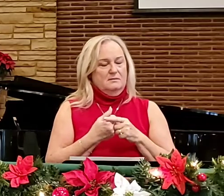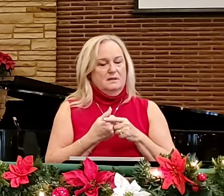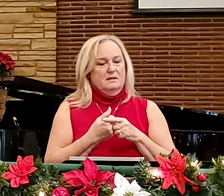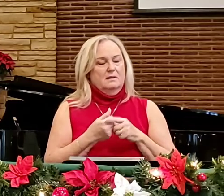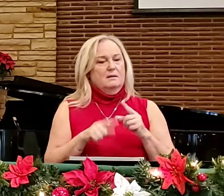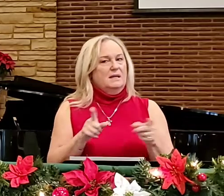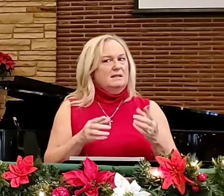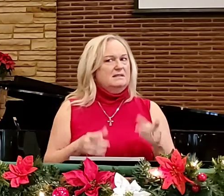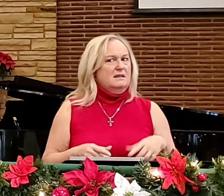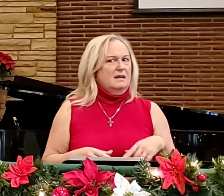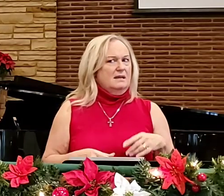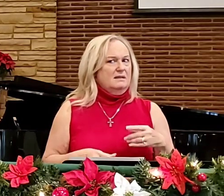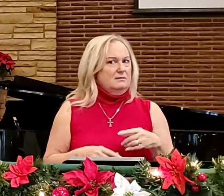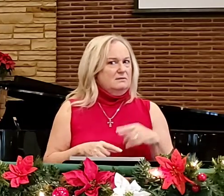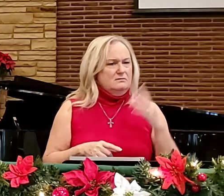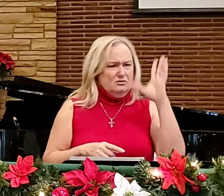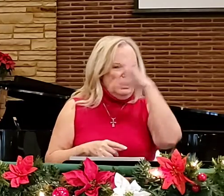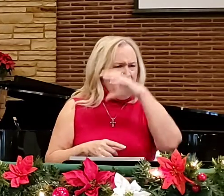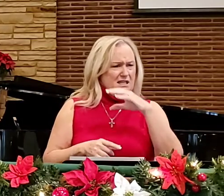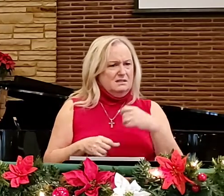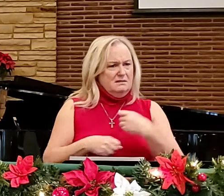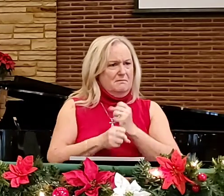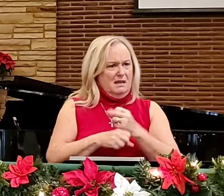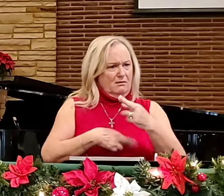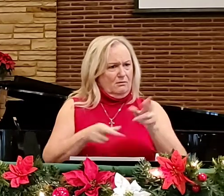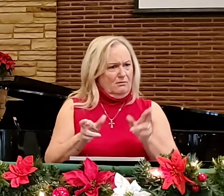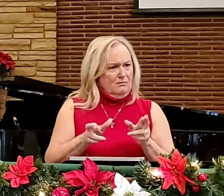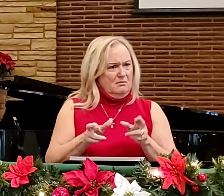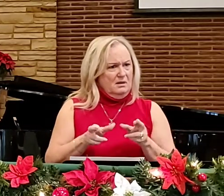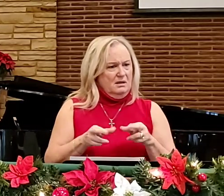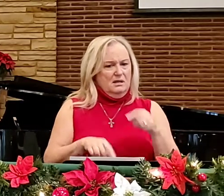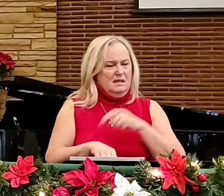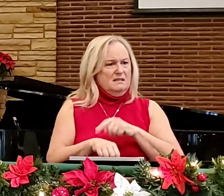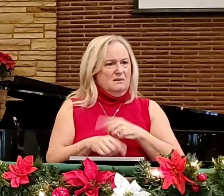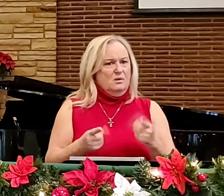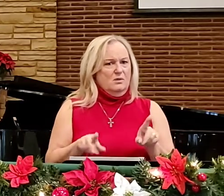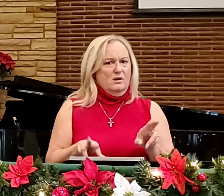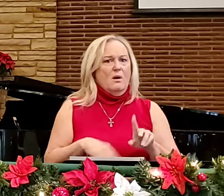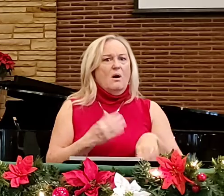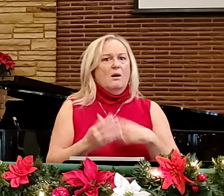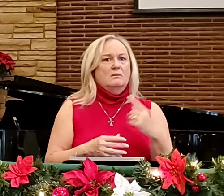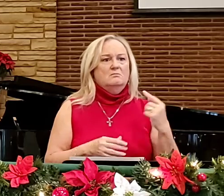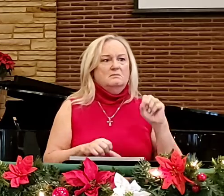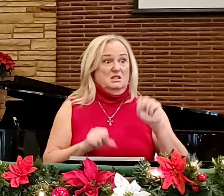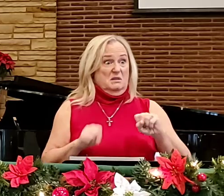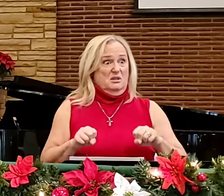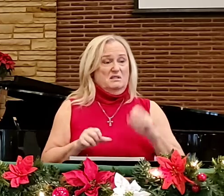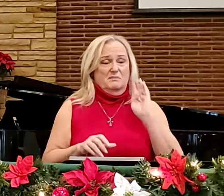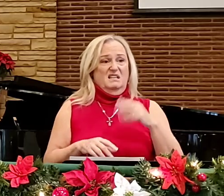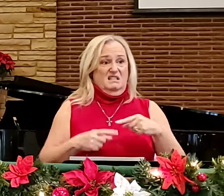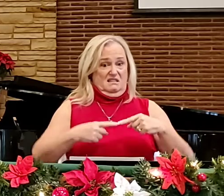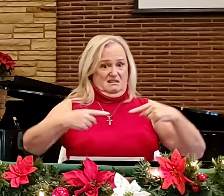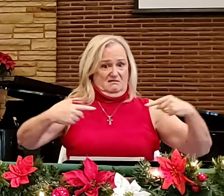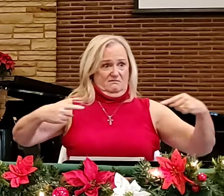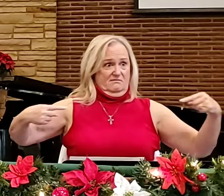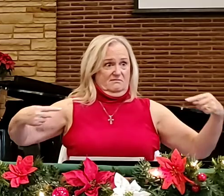But isn't that ironic, to make room in a time when we're all supposed to be social